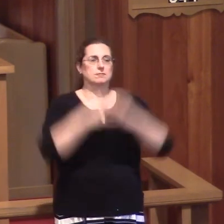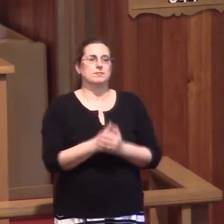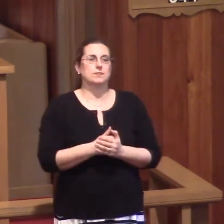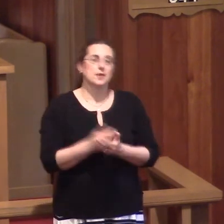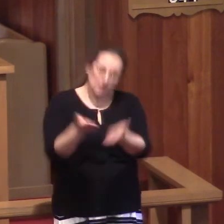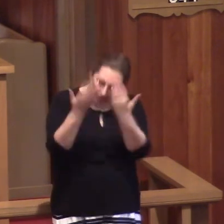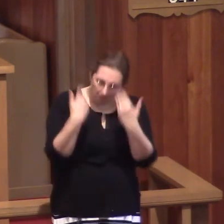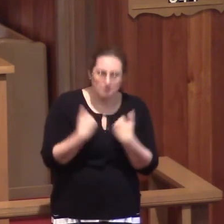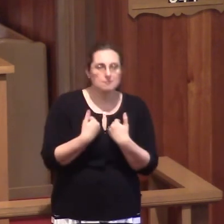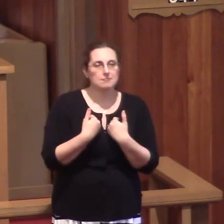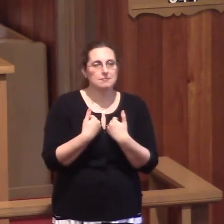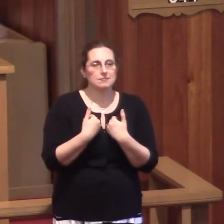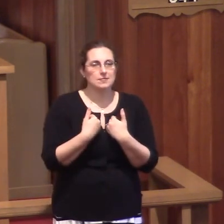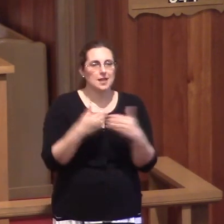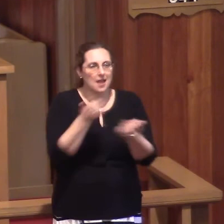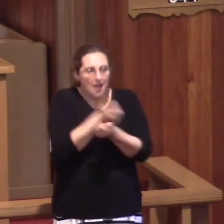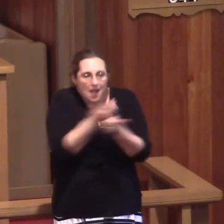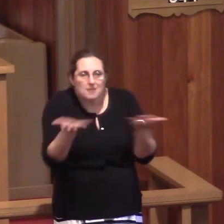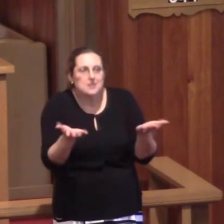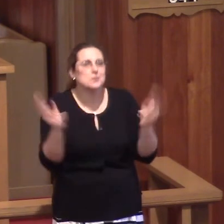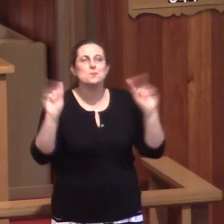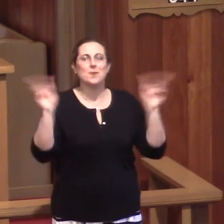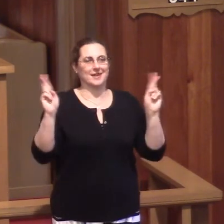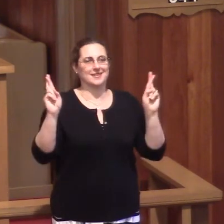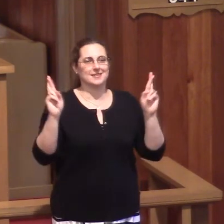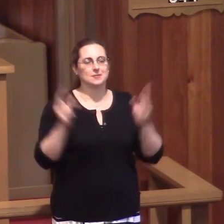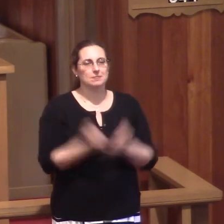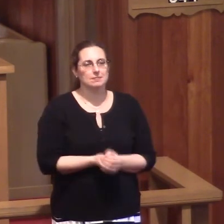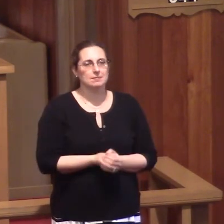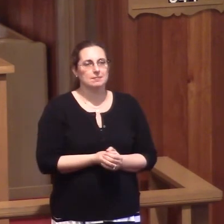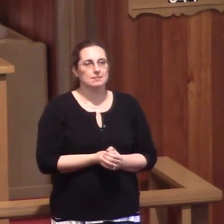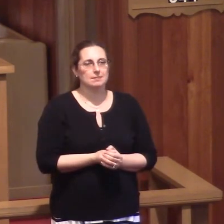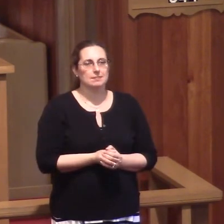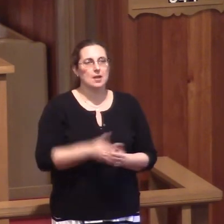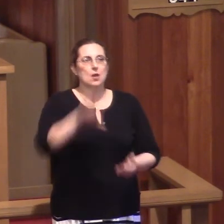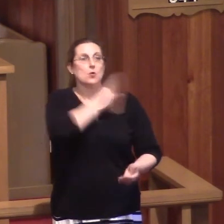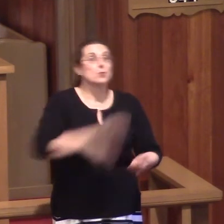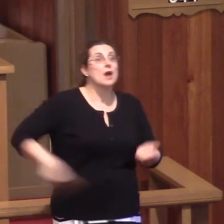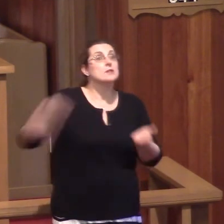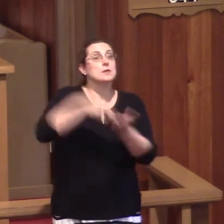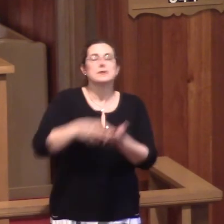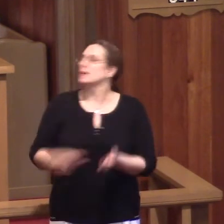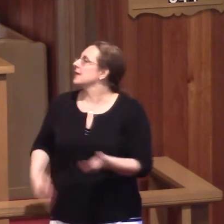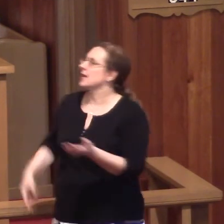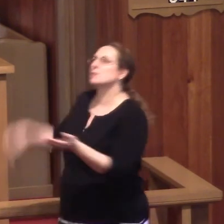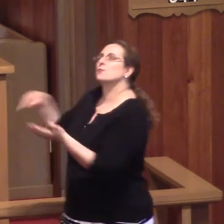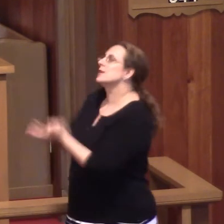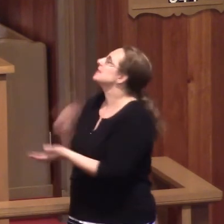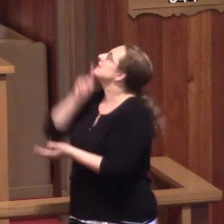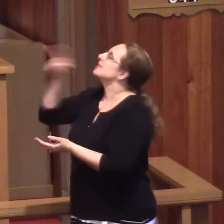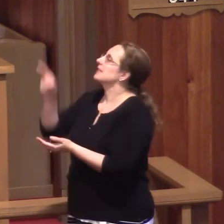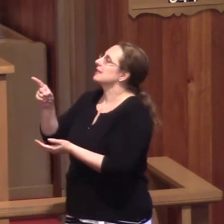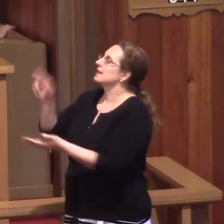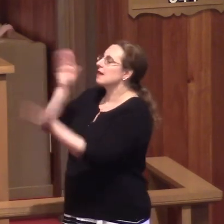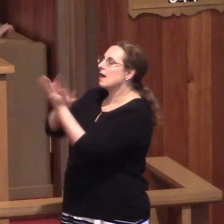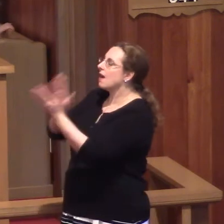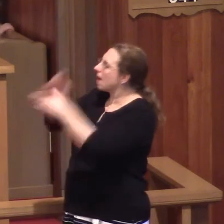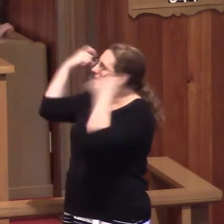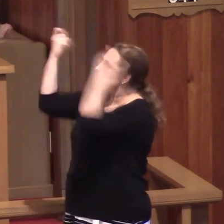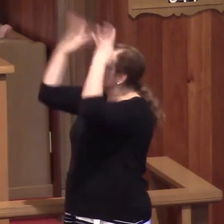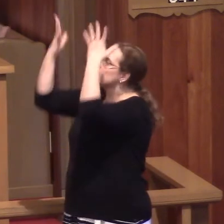Come For everything Is now ready. Christ is risen. He is risen indeed.